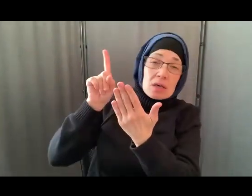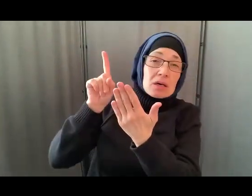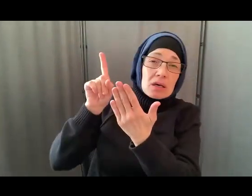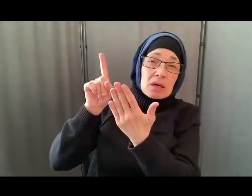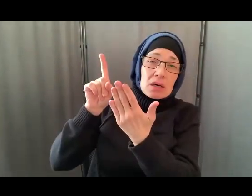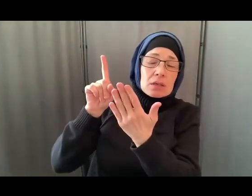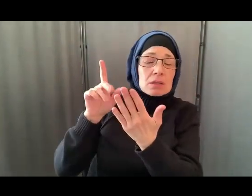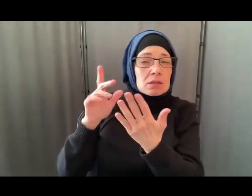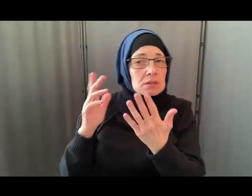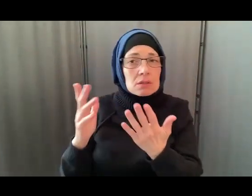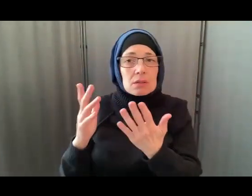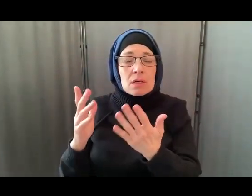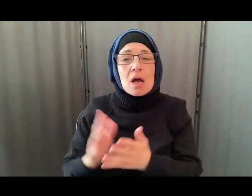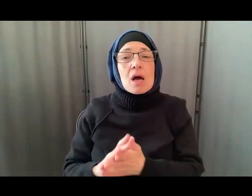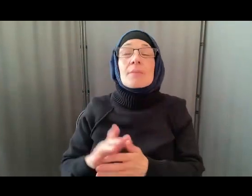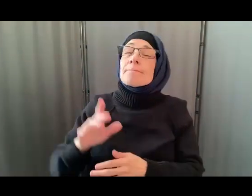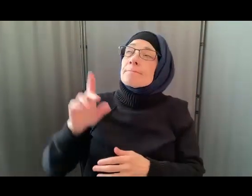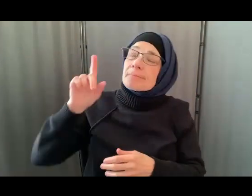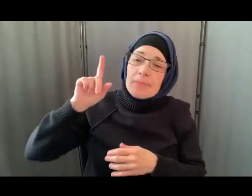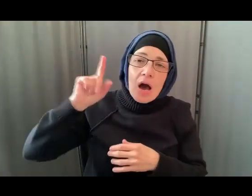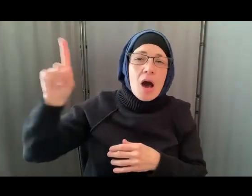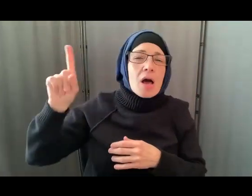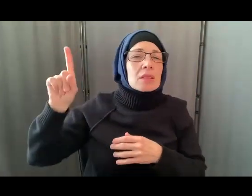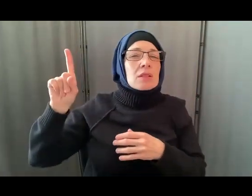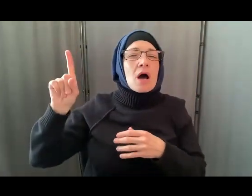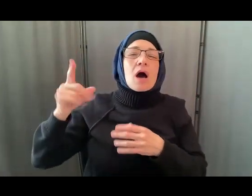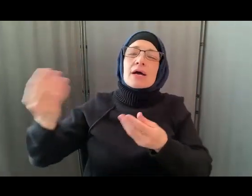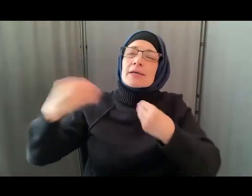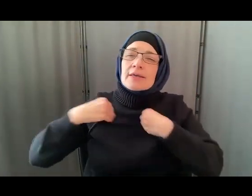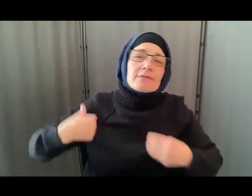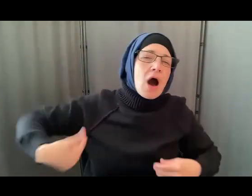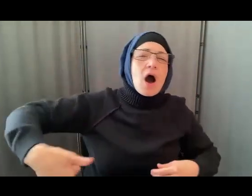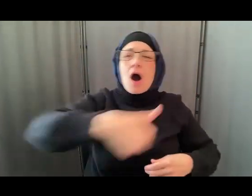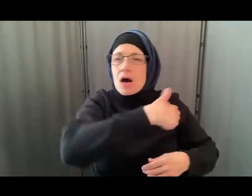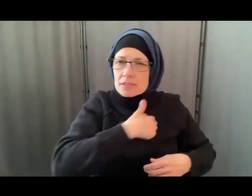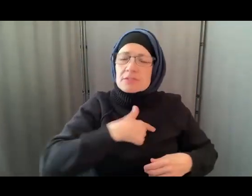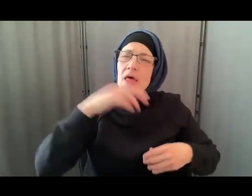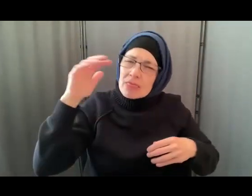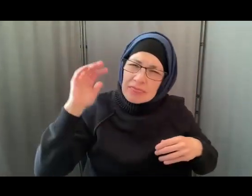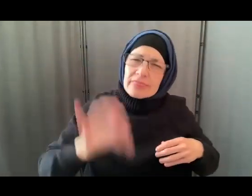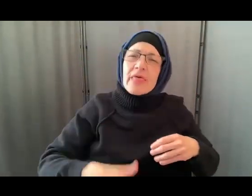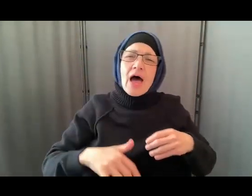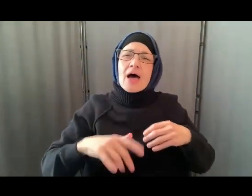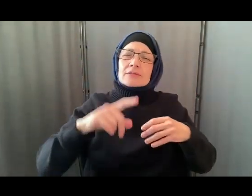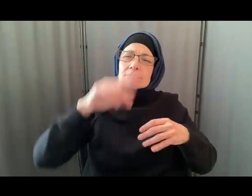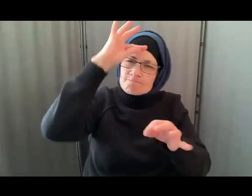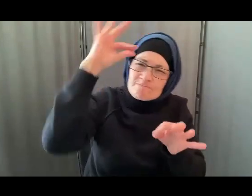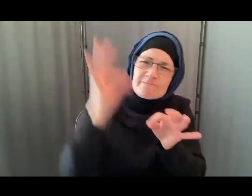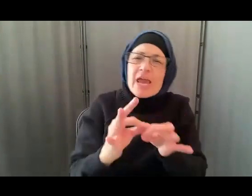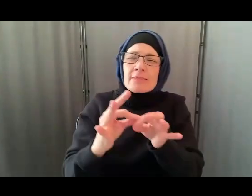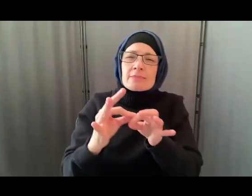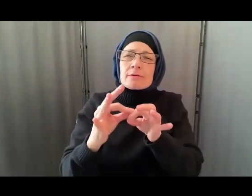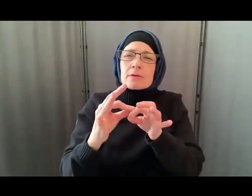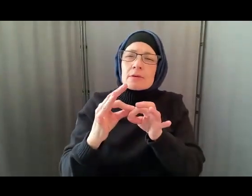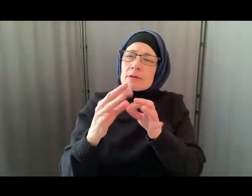May Allah give us all that level of faith, that level of confidence and trust